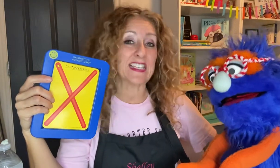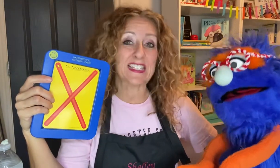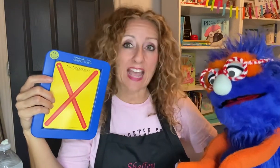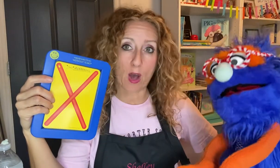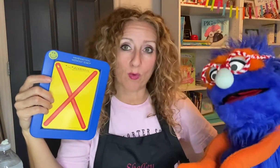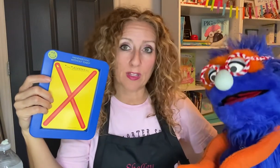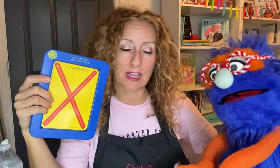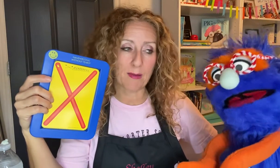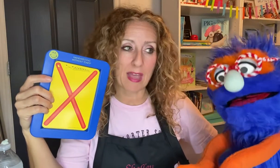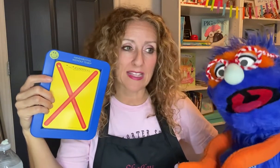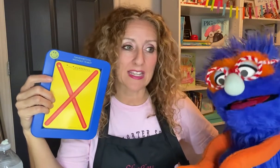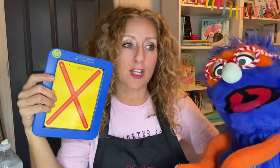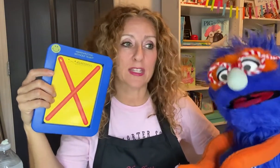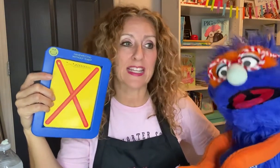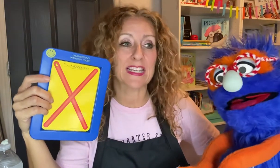sound that it makes. It's like this.